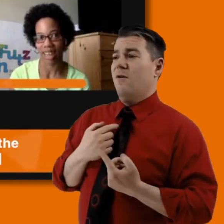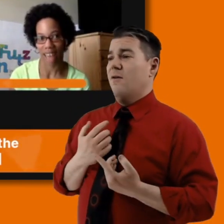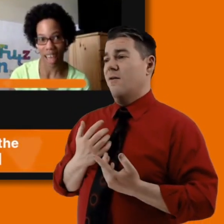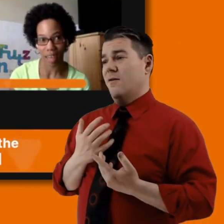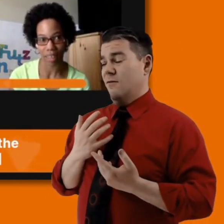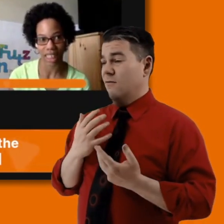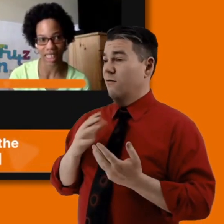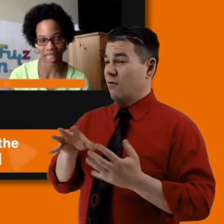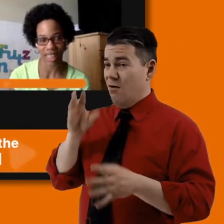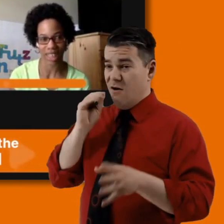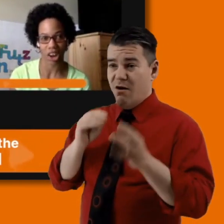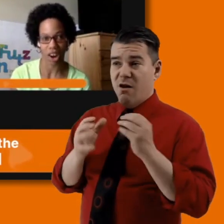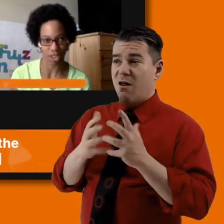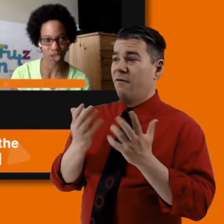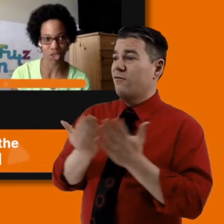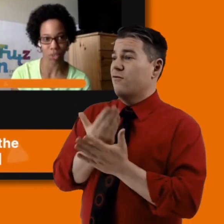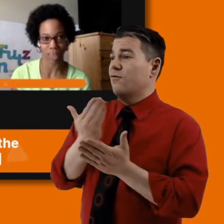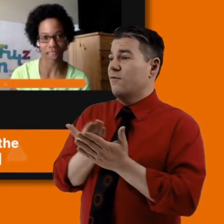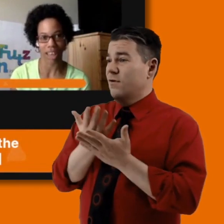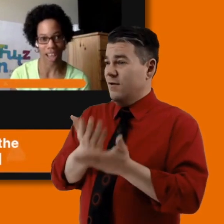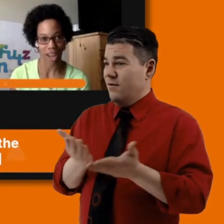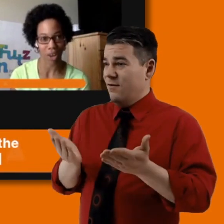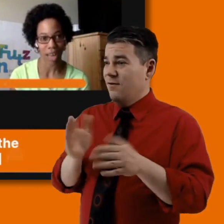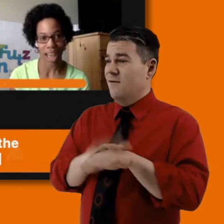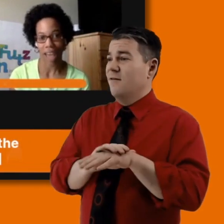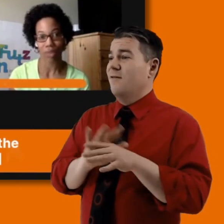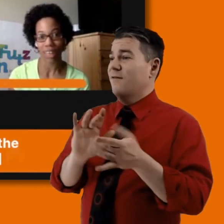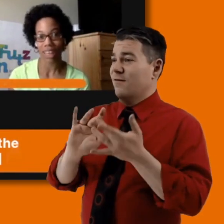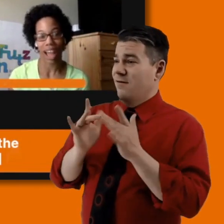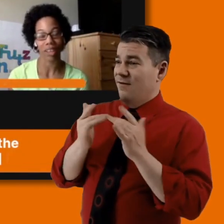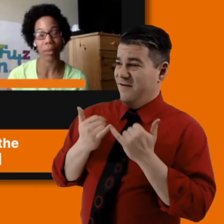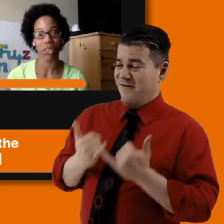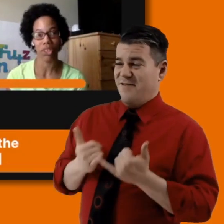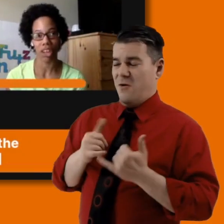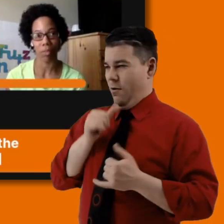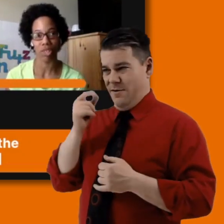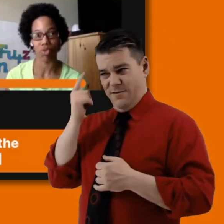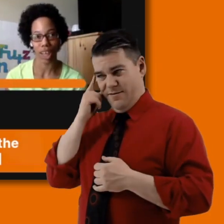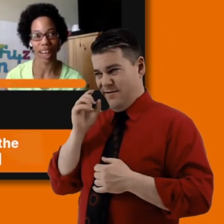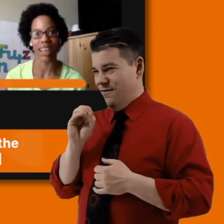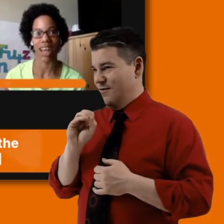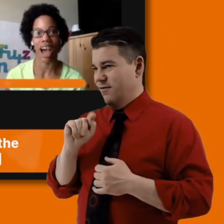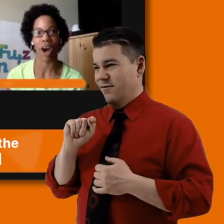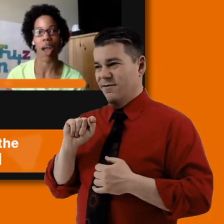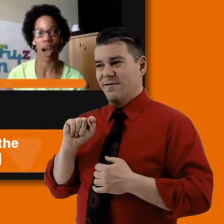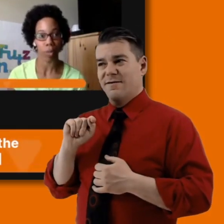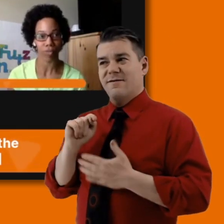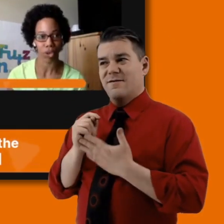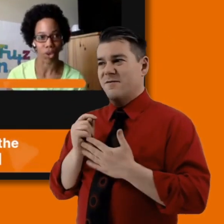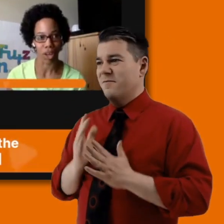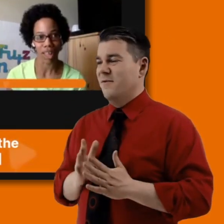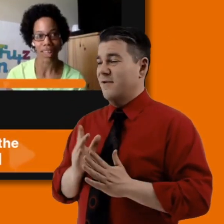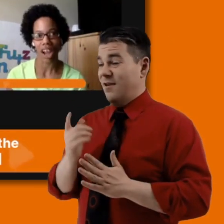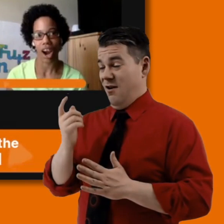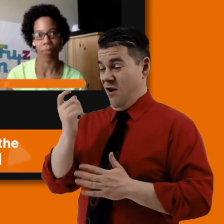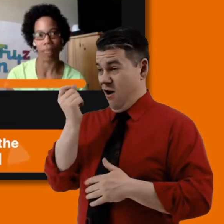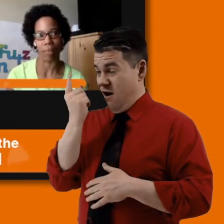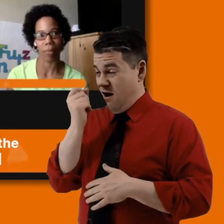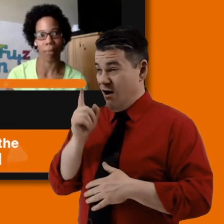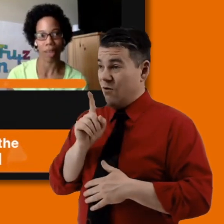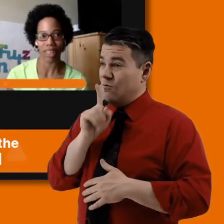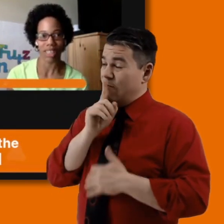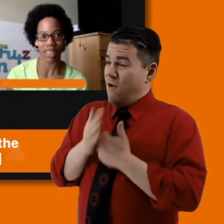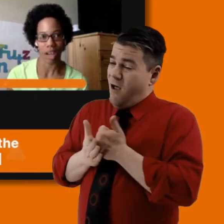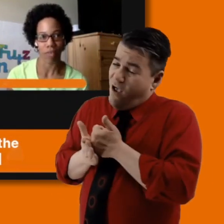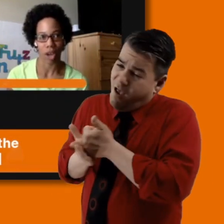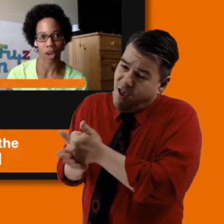imagine that a lot of these things that are on social media now, I don't think occupational therapists realize how helpful they are being